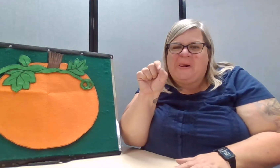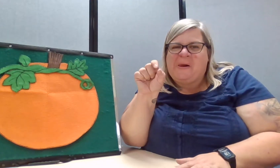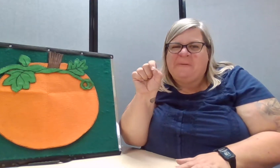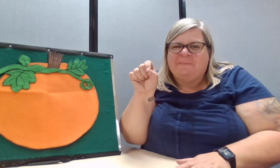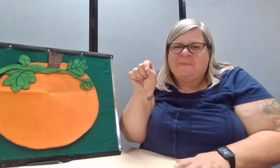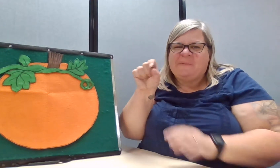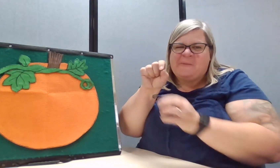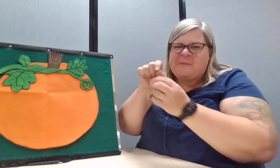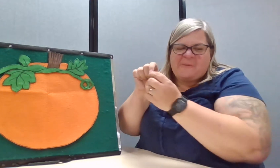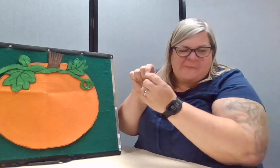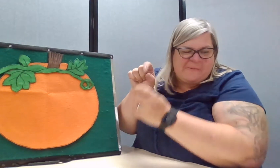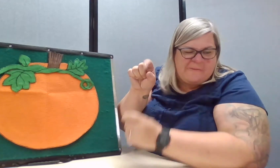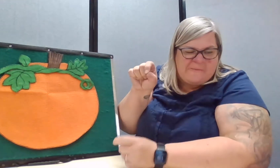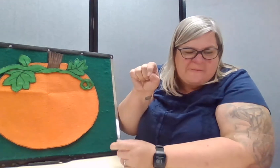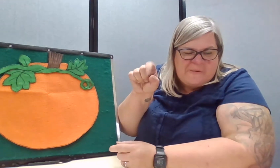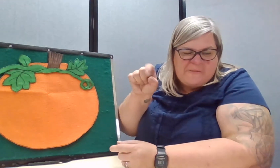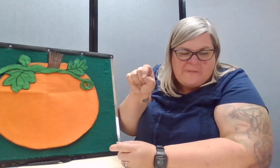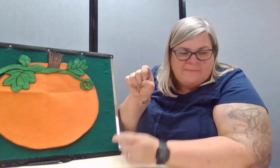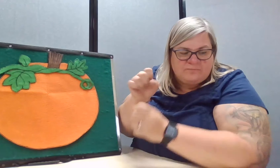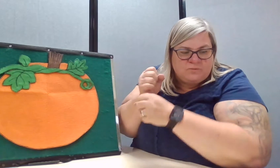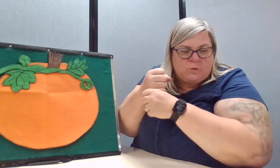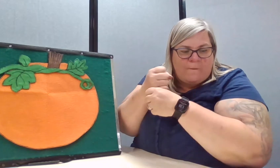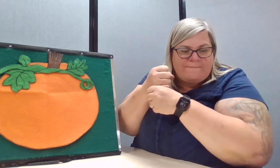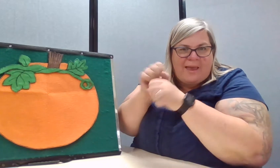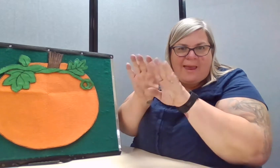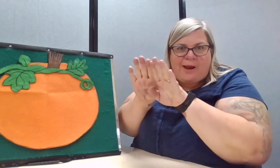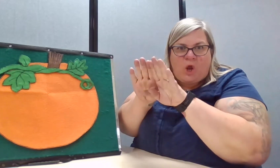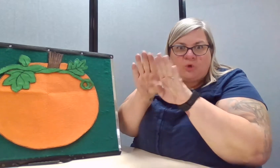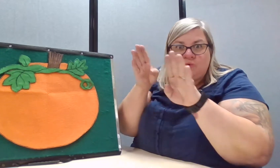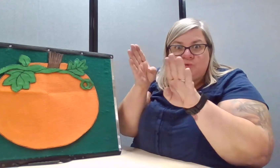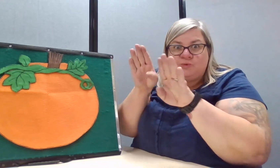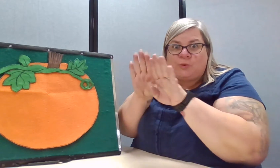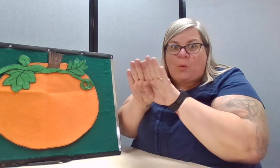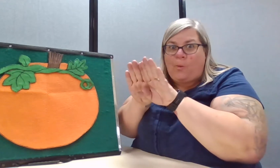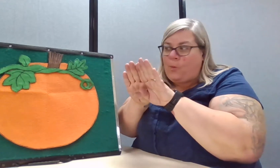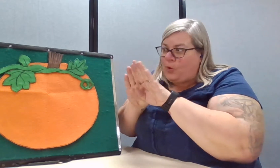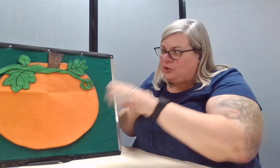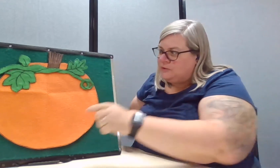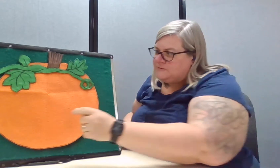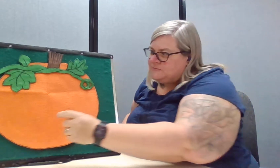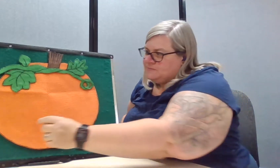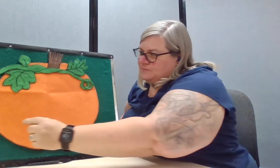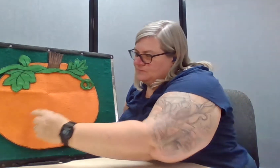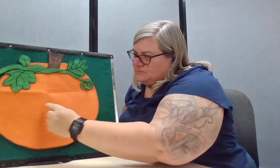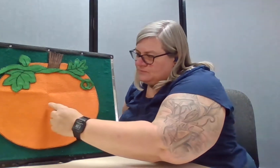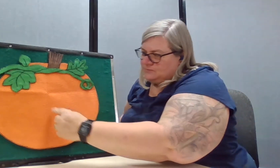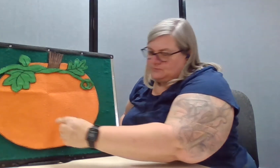So Little Gray Mouse nibbled on that house to make a door.